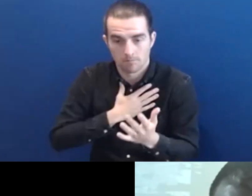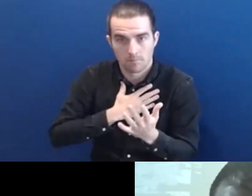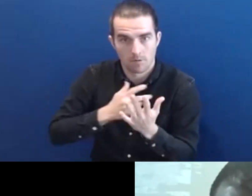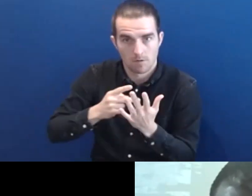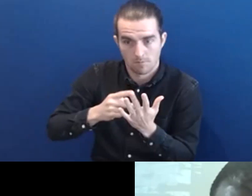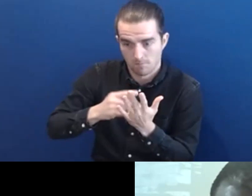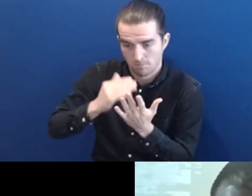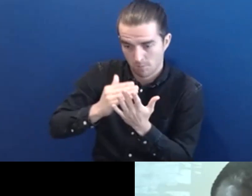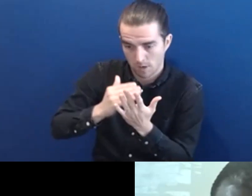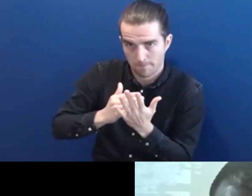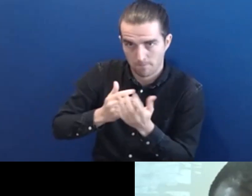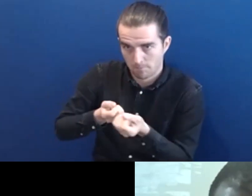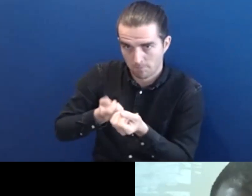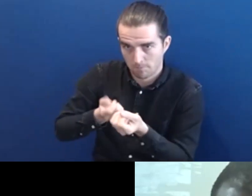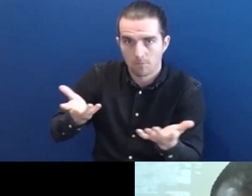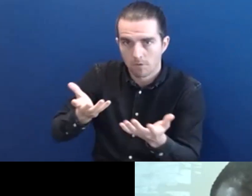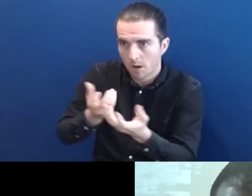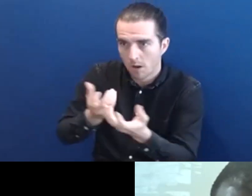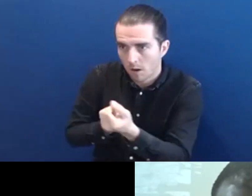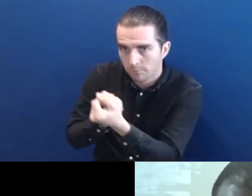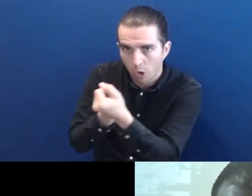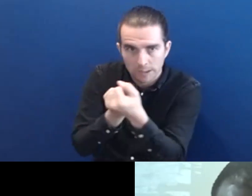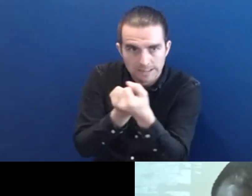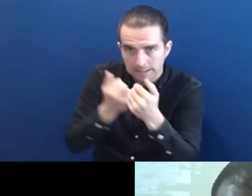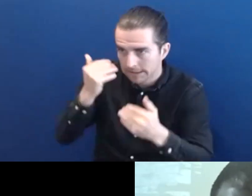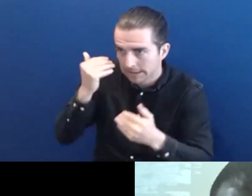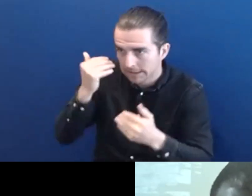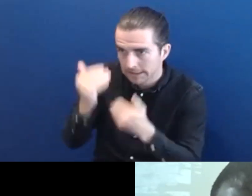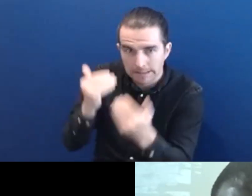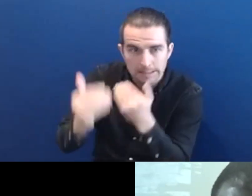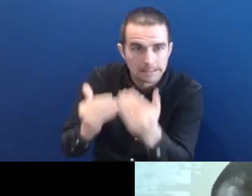We have in fact done a number of